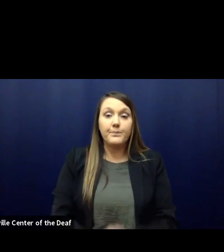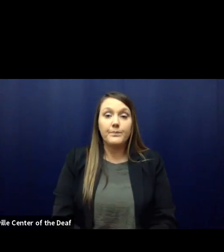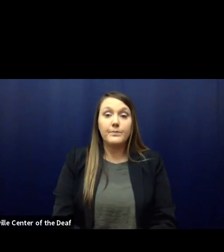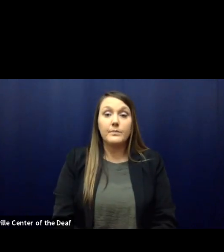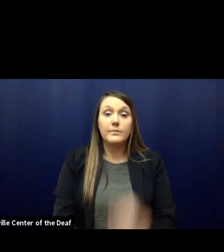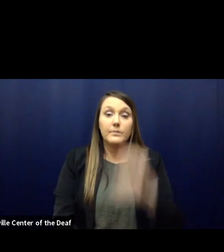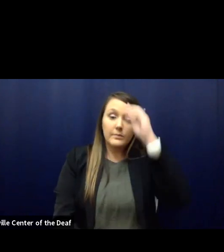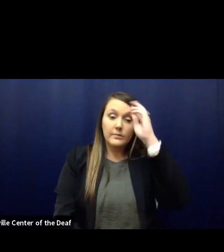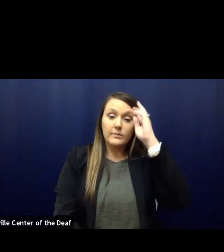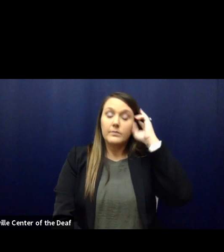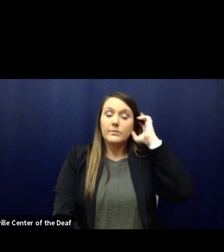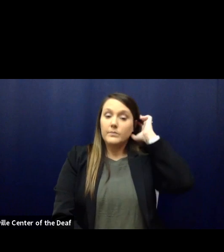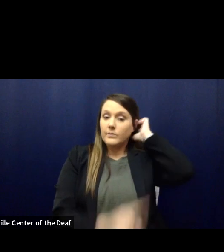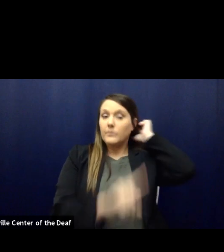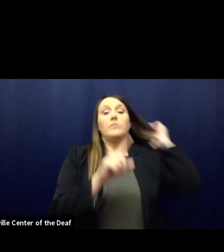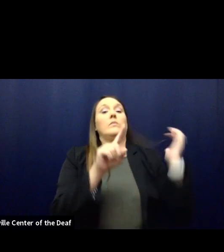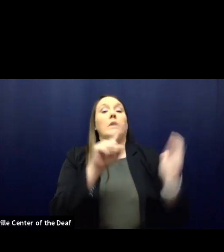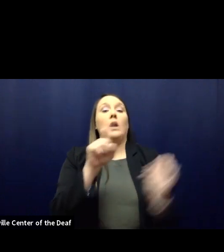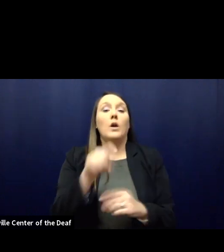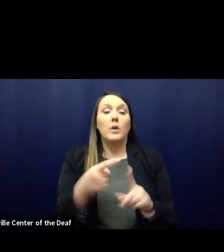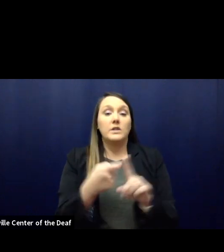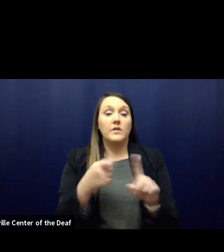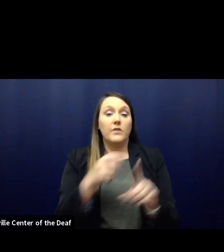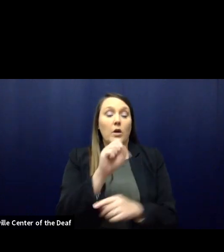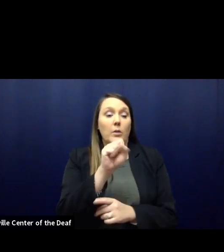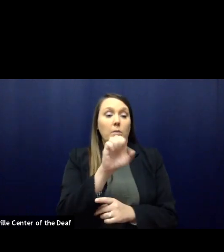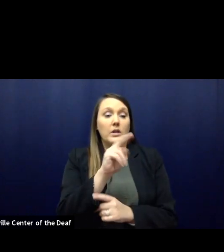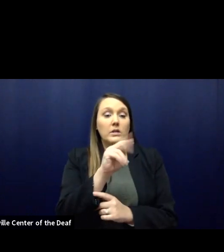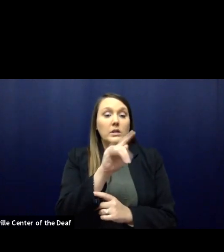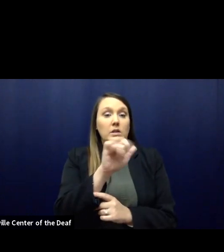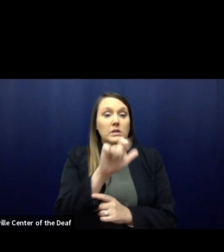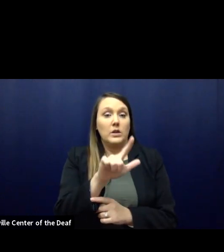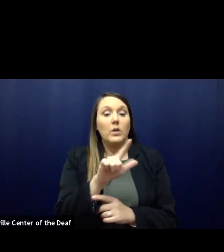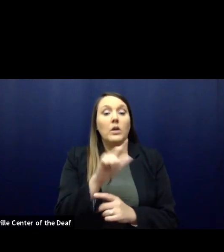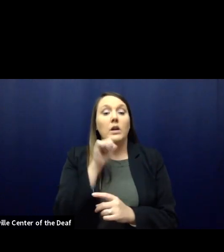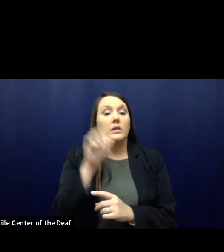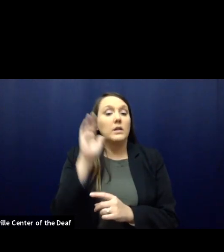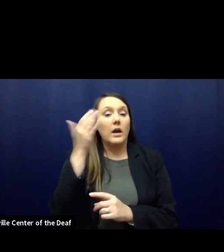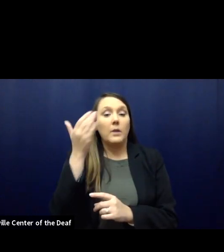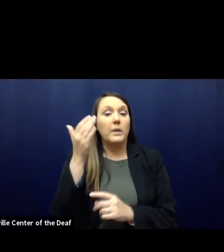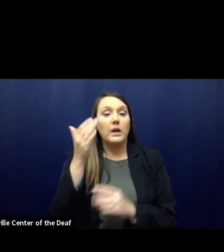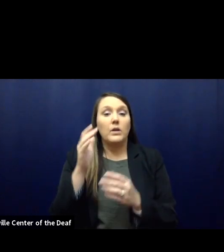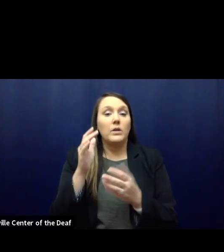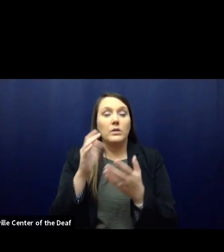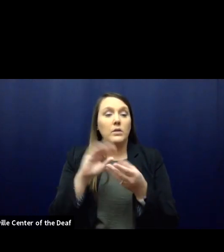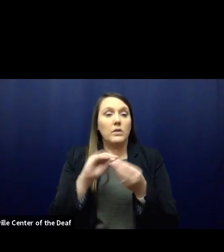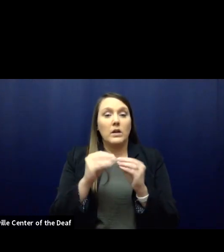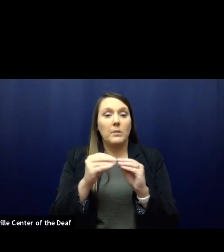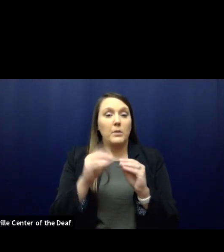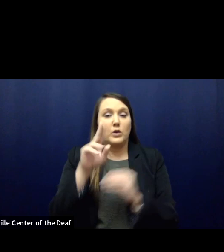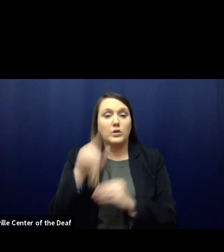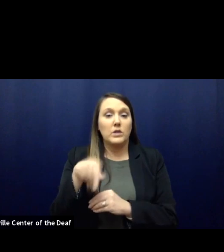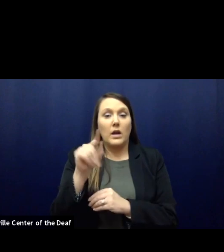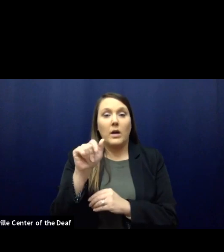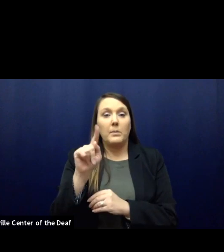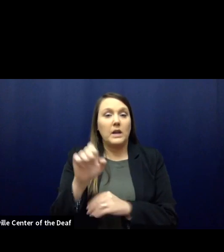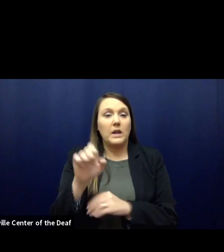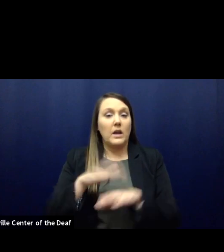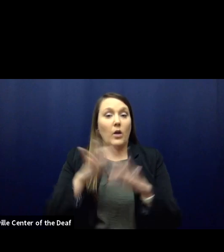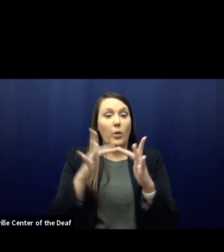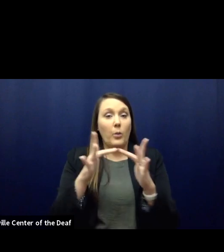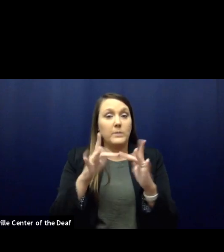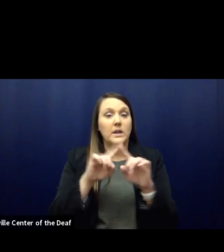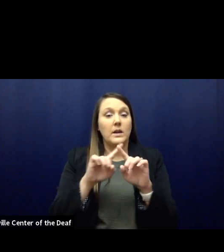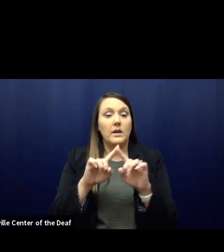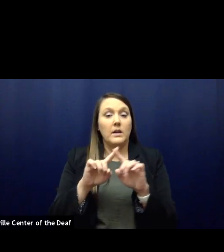Okay, we have a question from the News Sentinel. It doesn't appear that the numbers are updating for them on the website, though they're updated on our